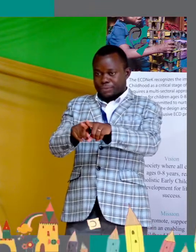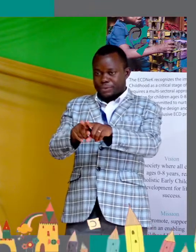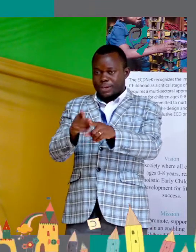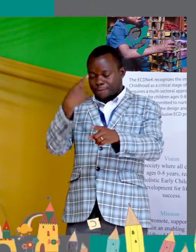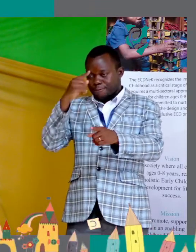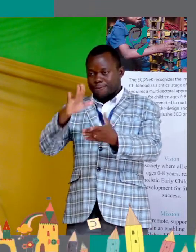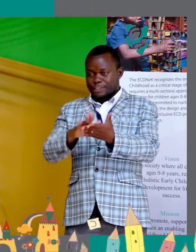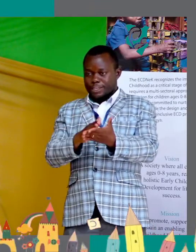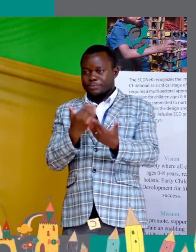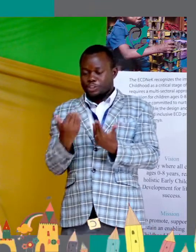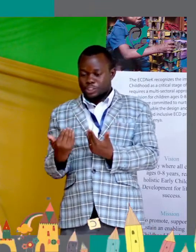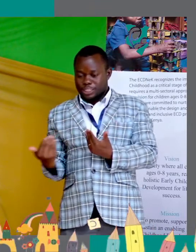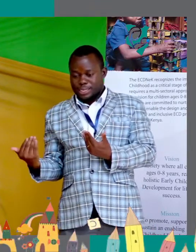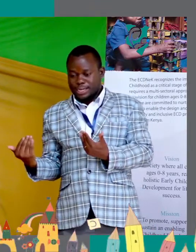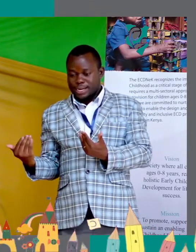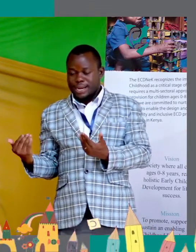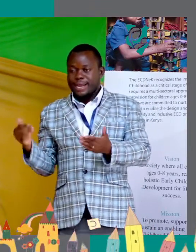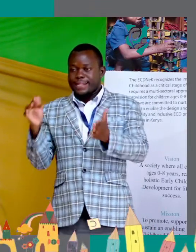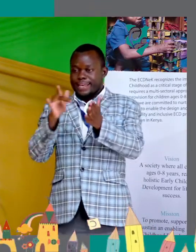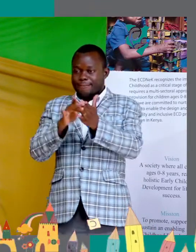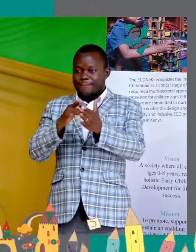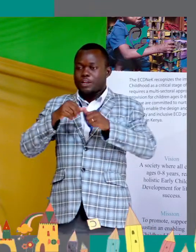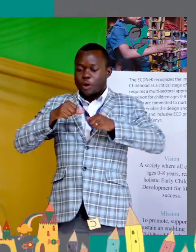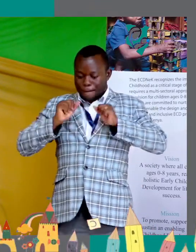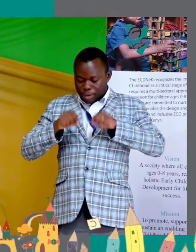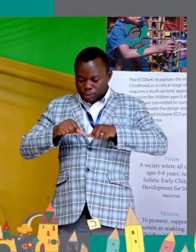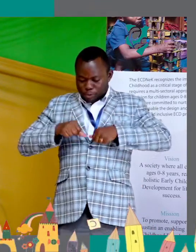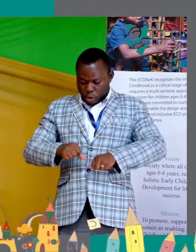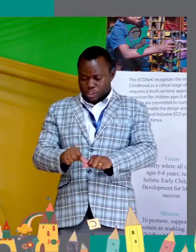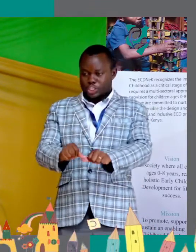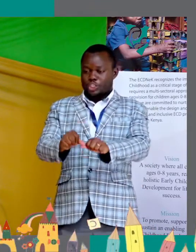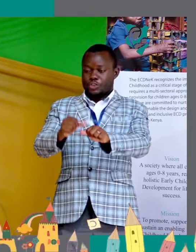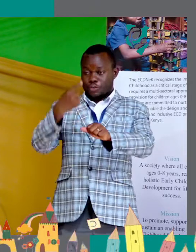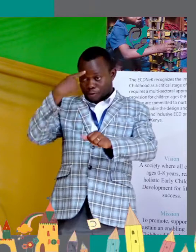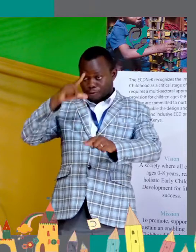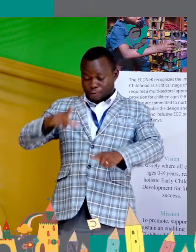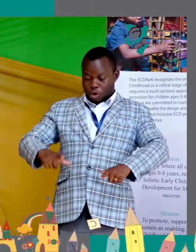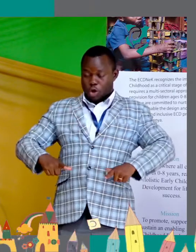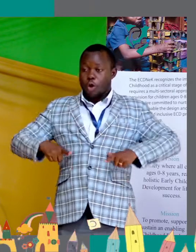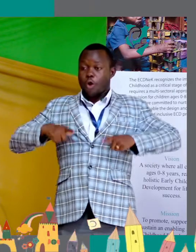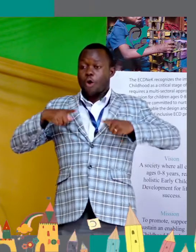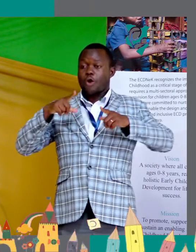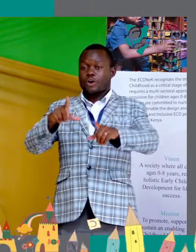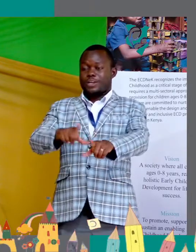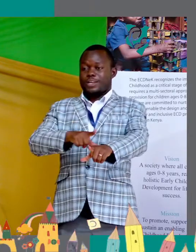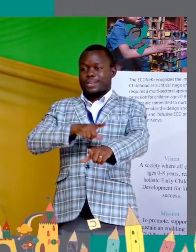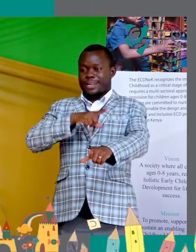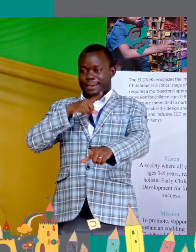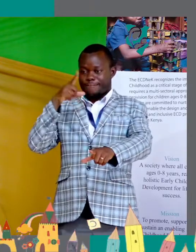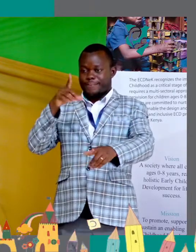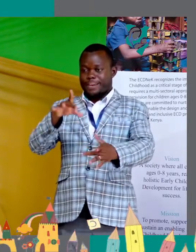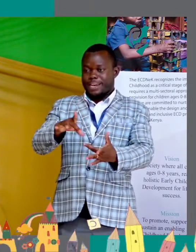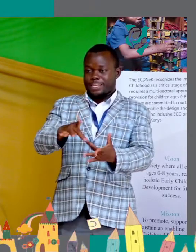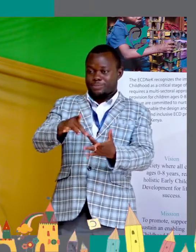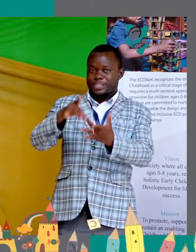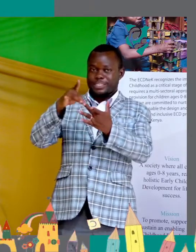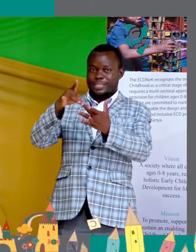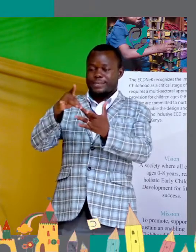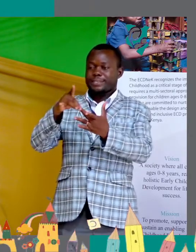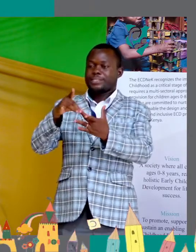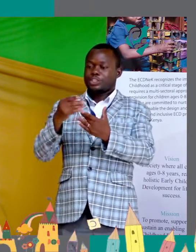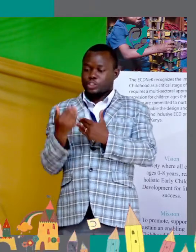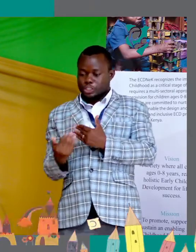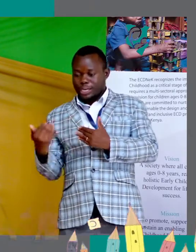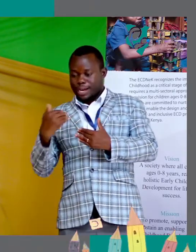children, these effects will be lifelong, especially for children who are already at risk of poor development because